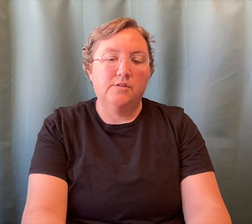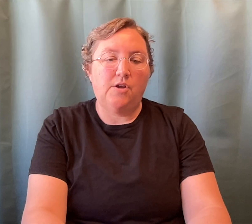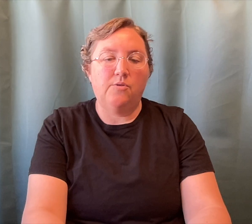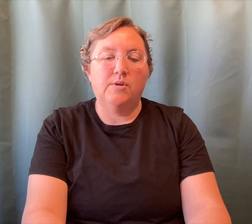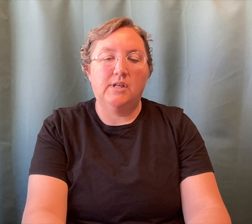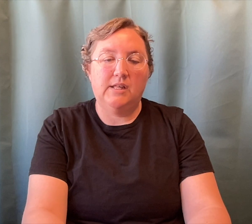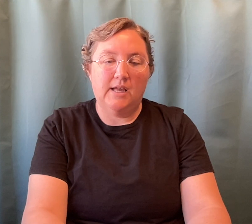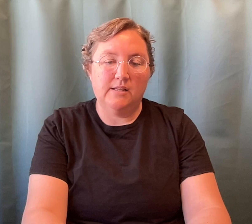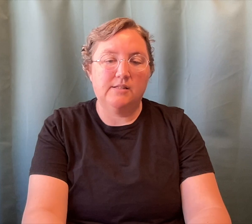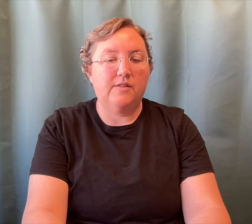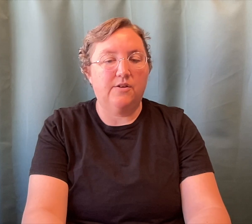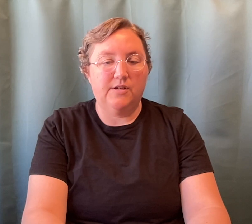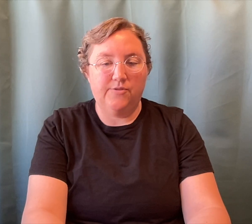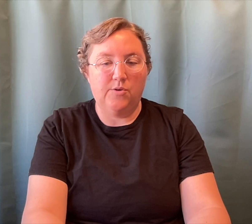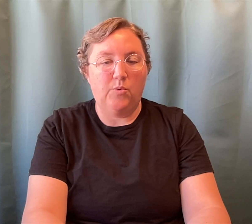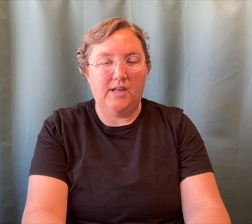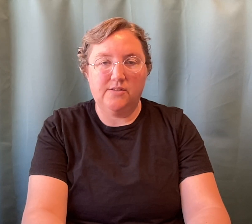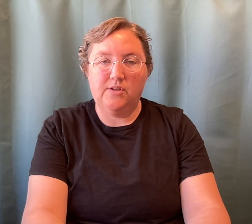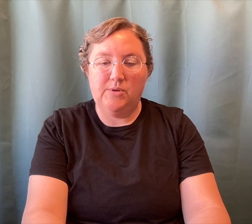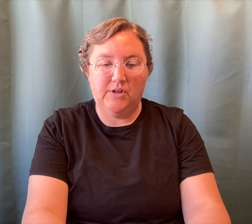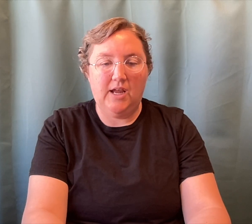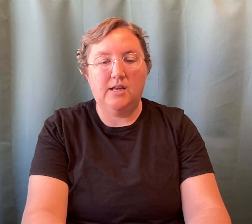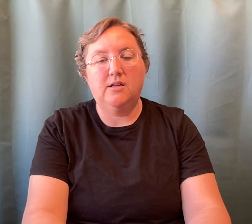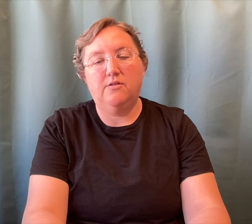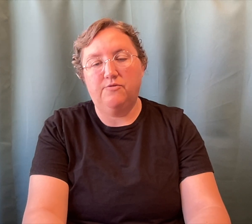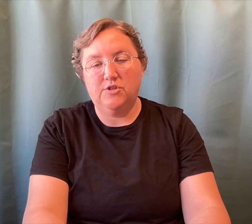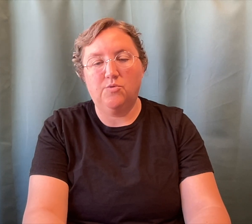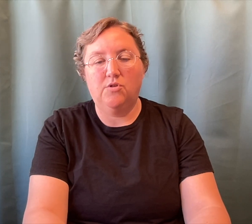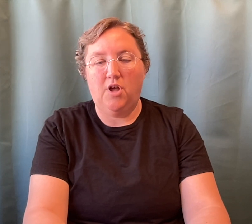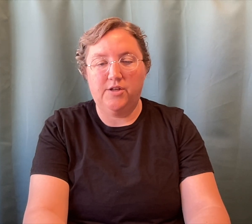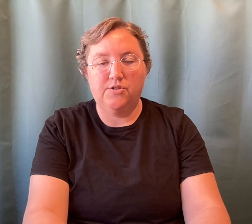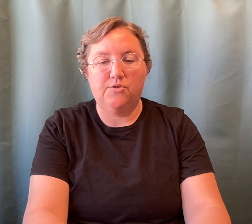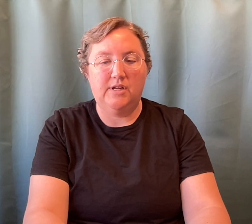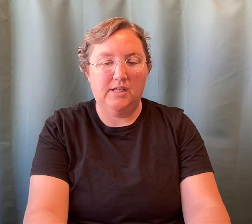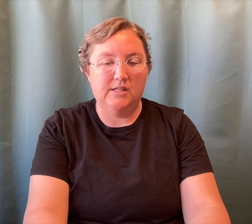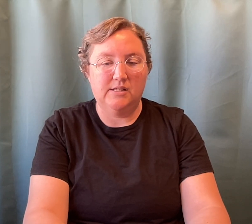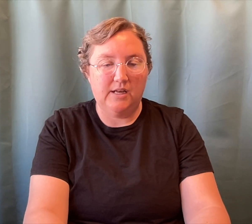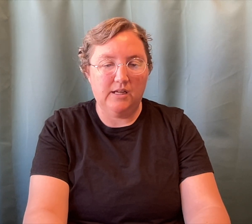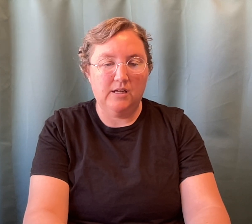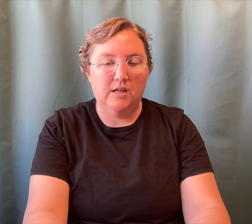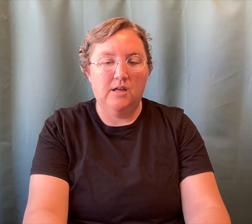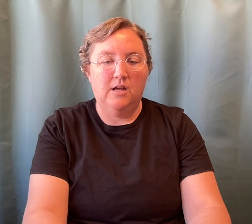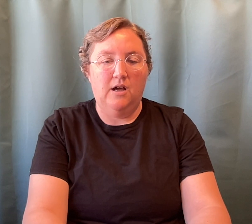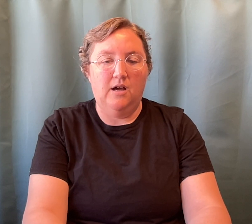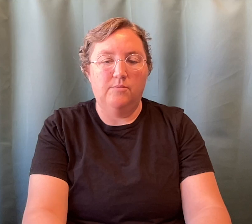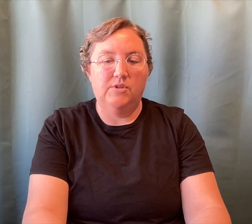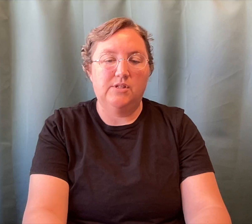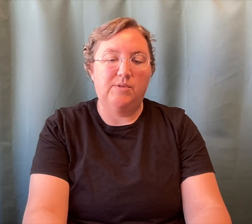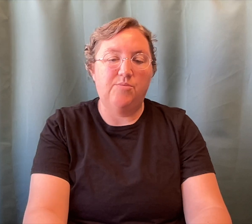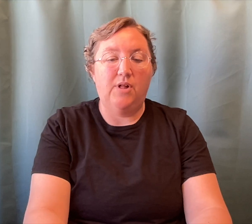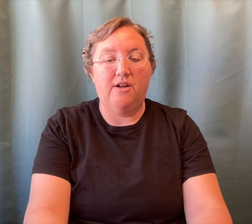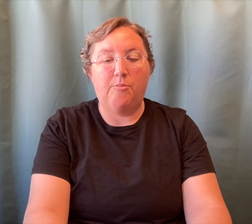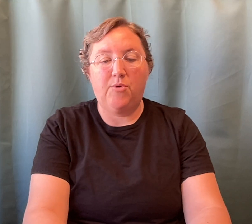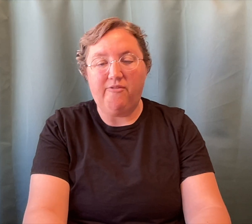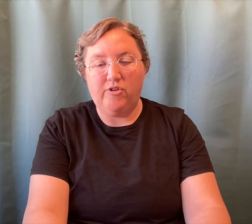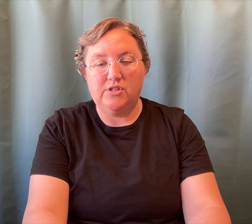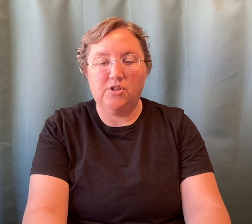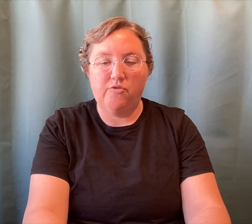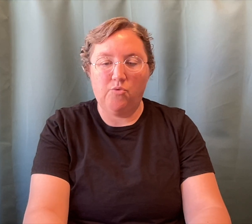So, yes, there are different ways of communicating: visual, auditory, and kinesthetic. Some people have a preference over